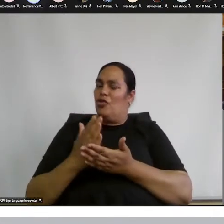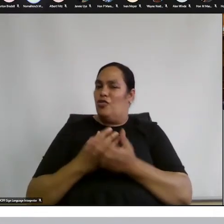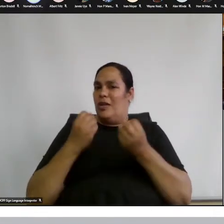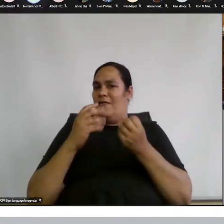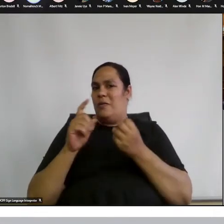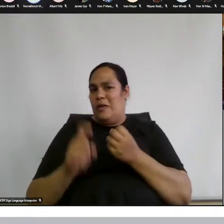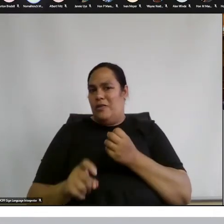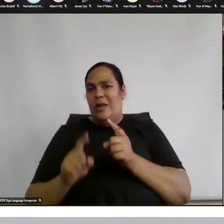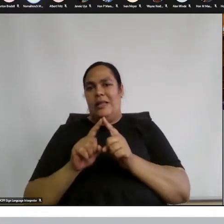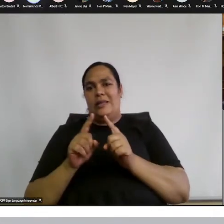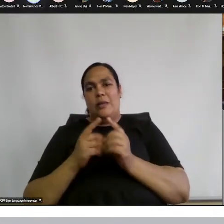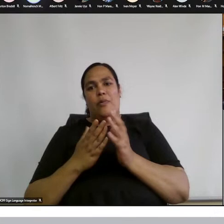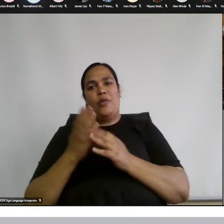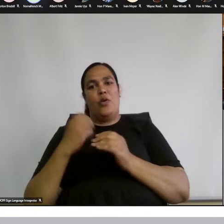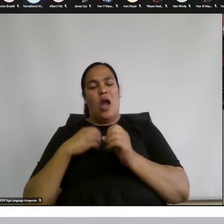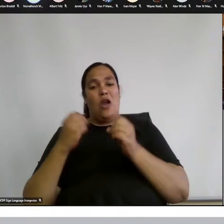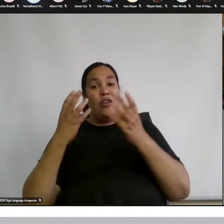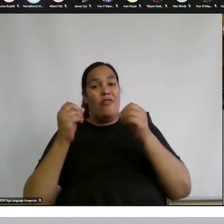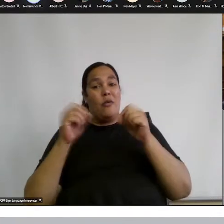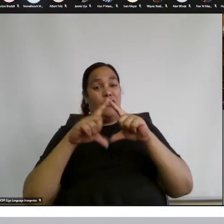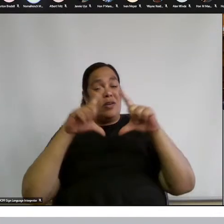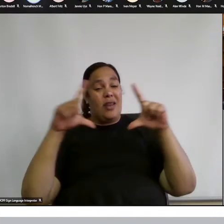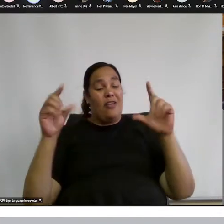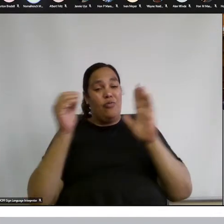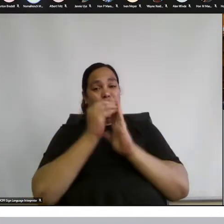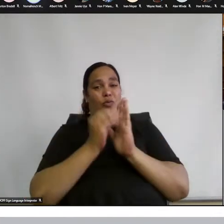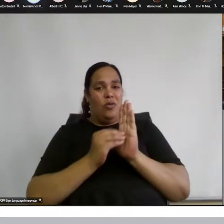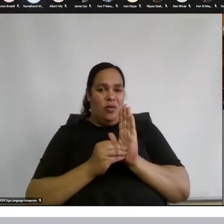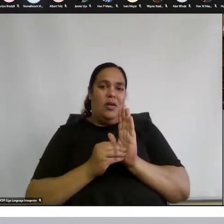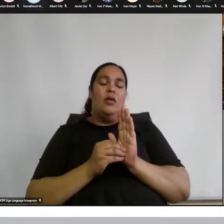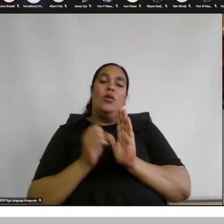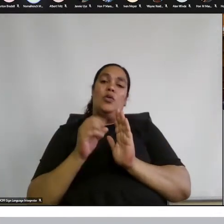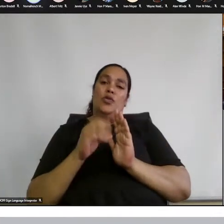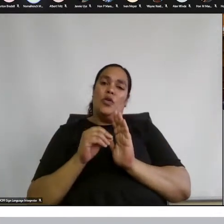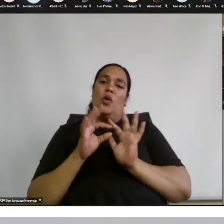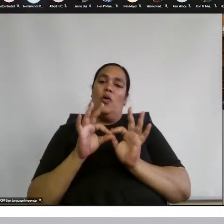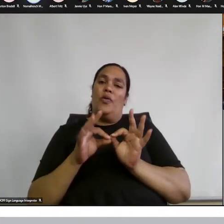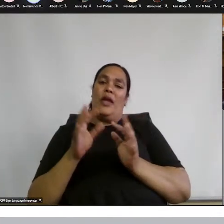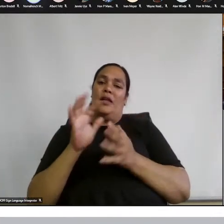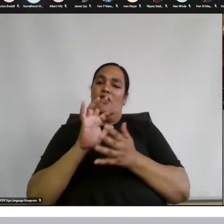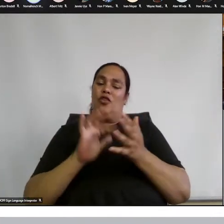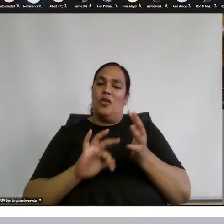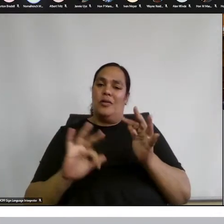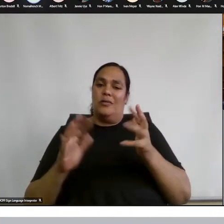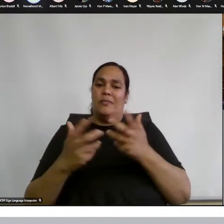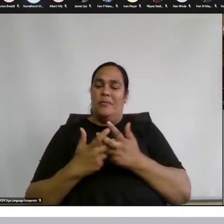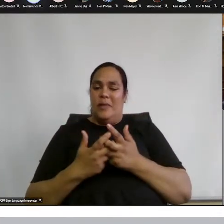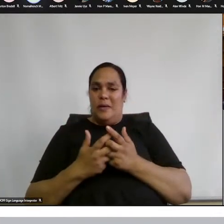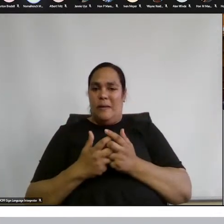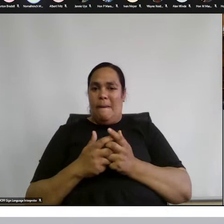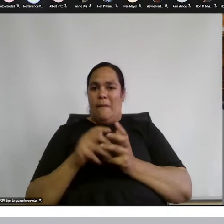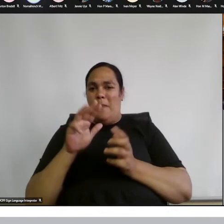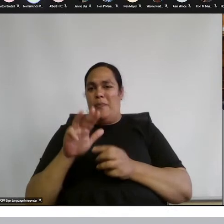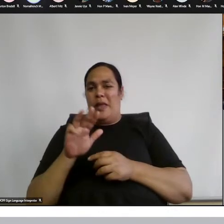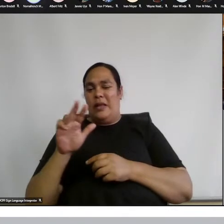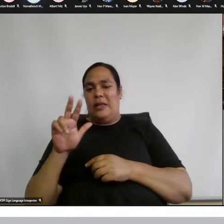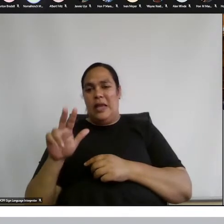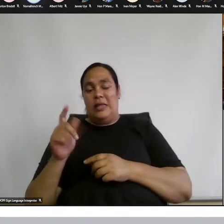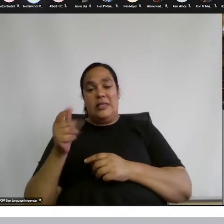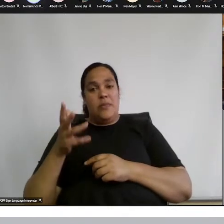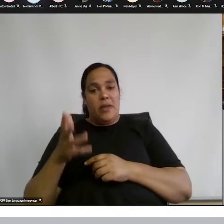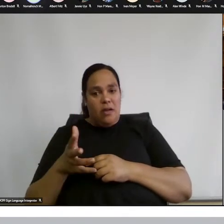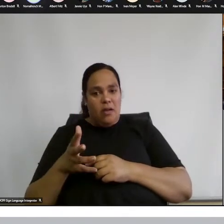to the people through our dashboard and all of those. So in that 798 million,